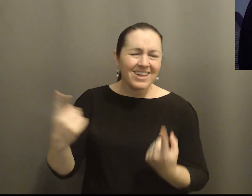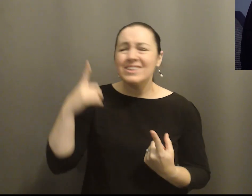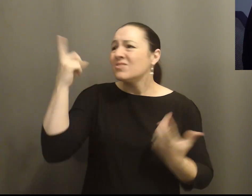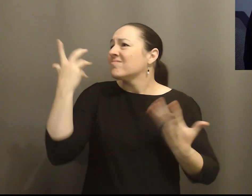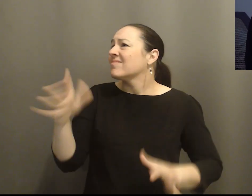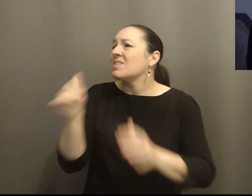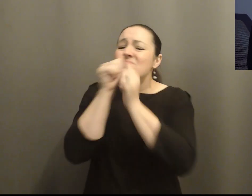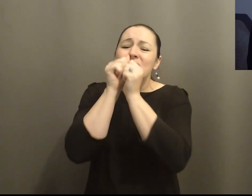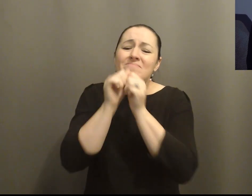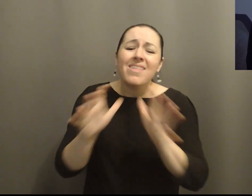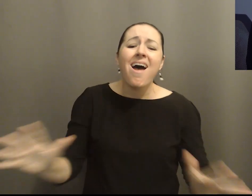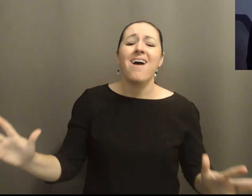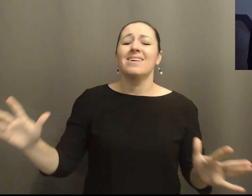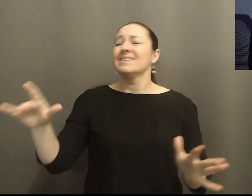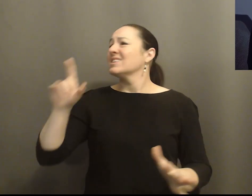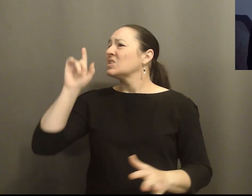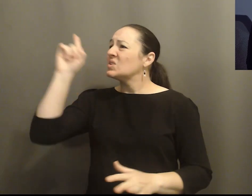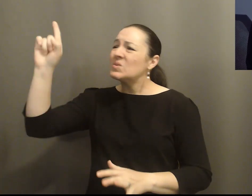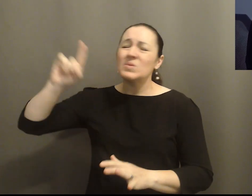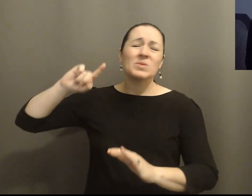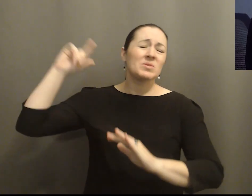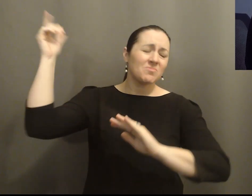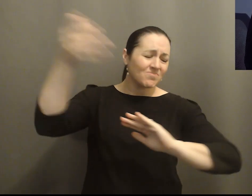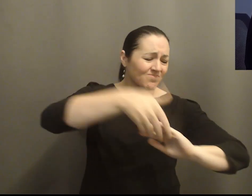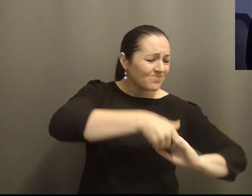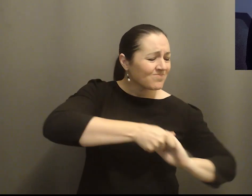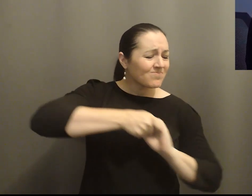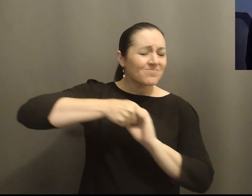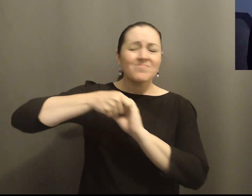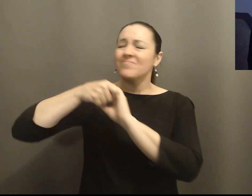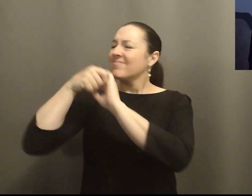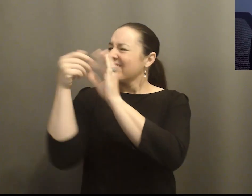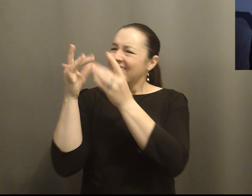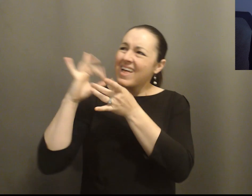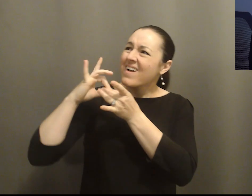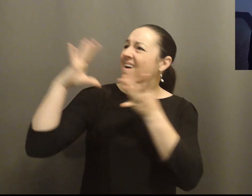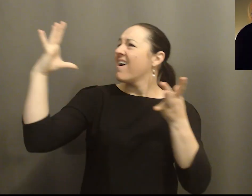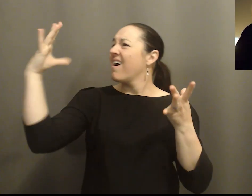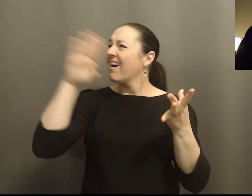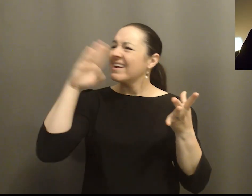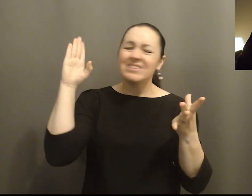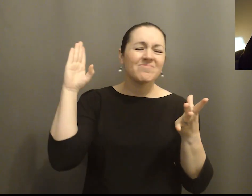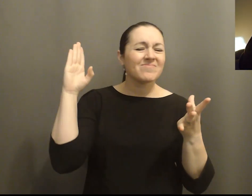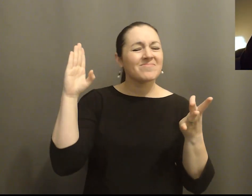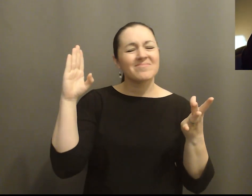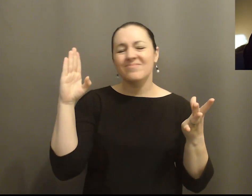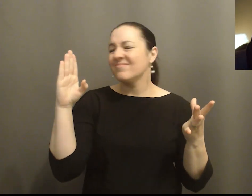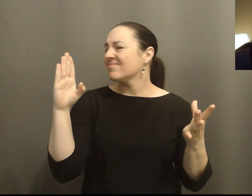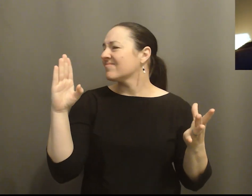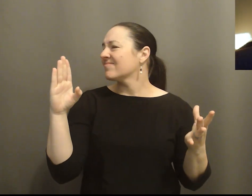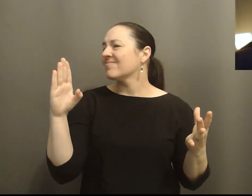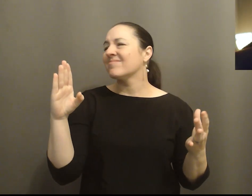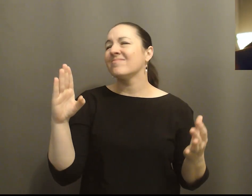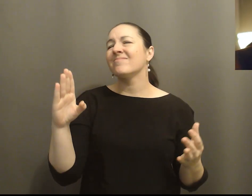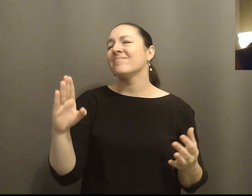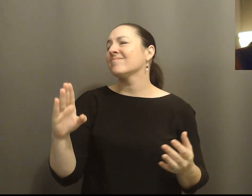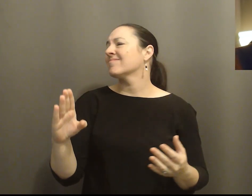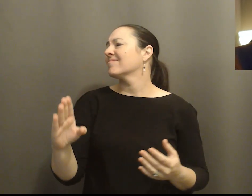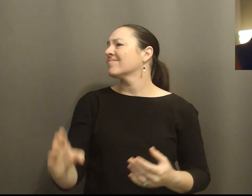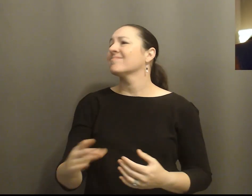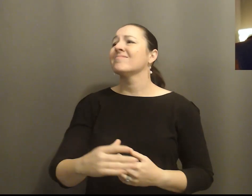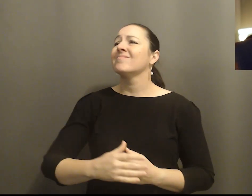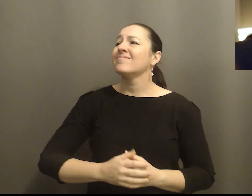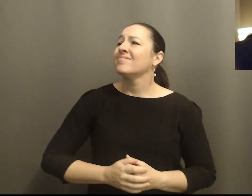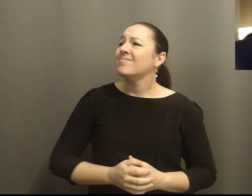me, how your hand has never let me go. Oh, you never let me go.